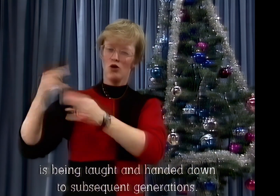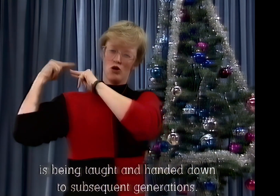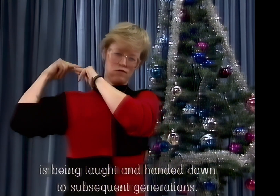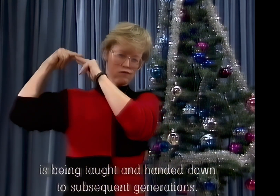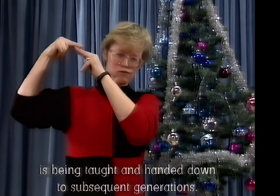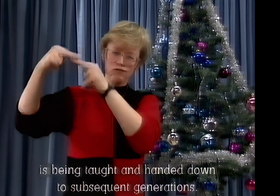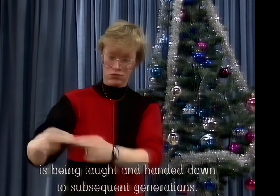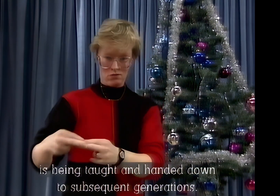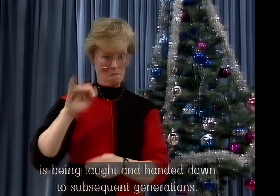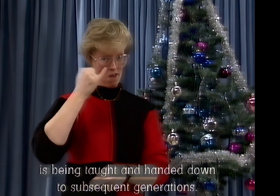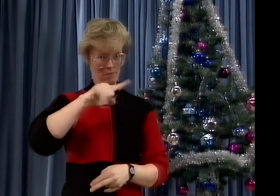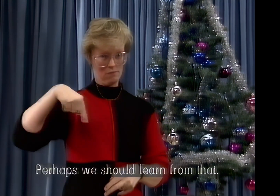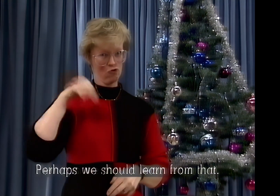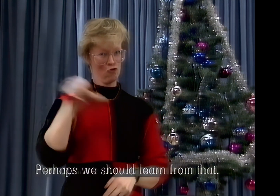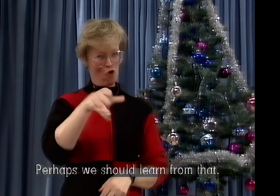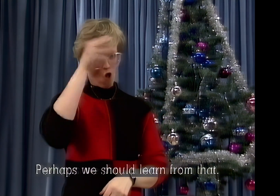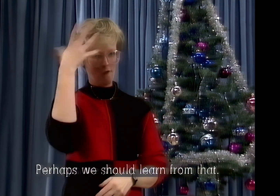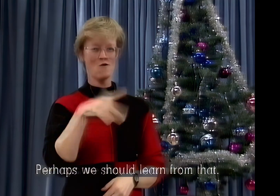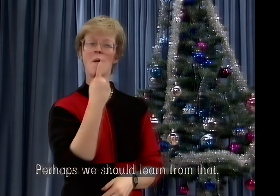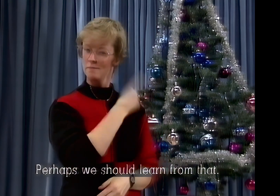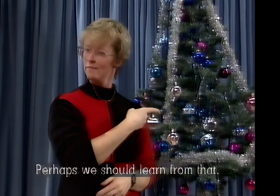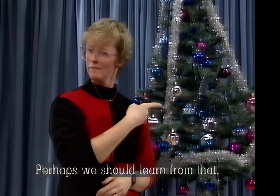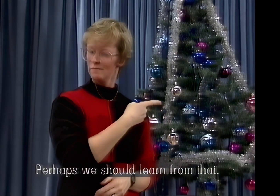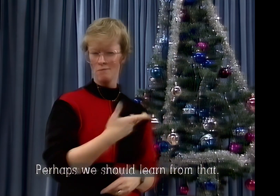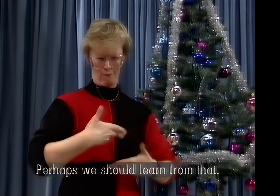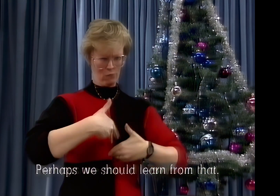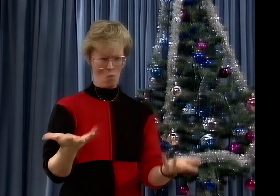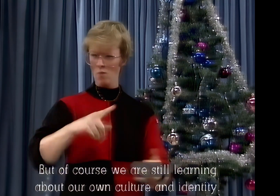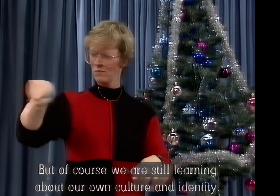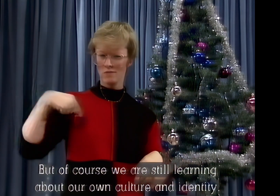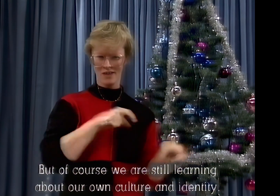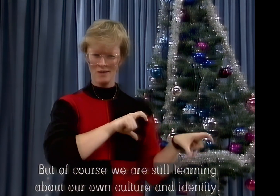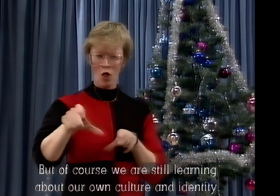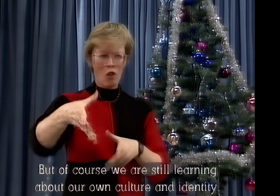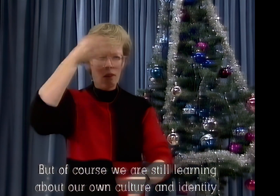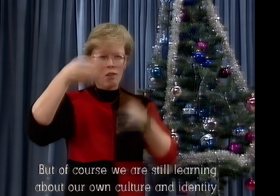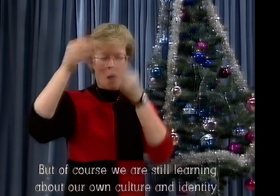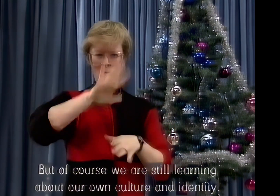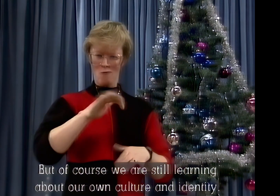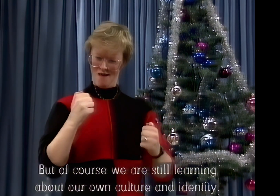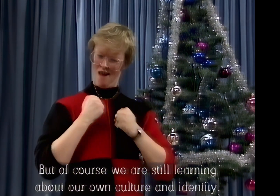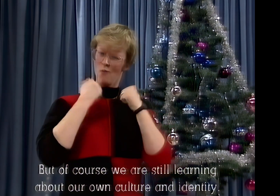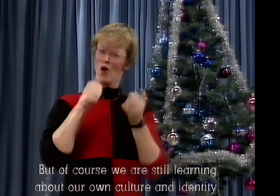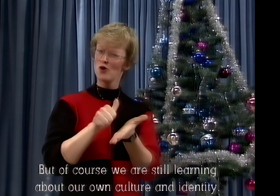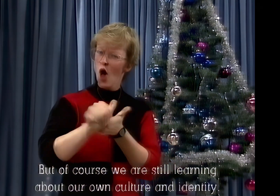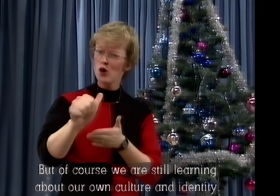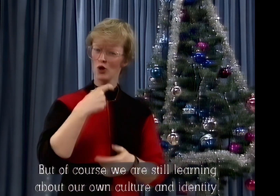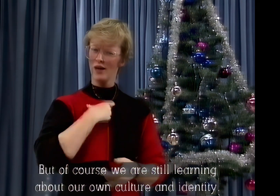subsequent generations over the years. Perhaps we should learn from that. But of course we are still learning about our own culture